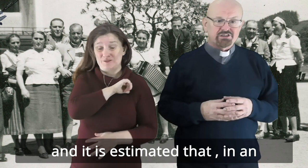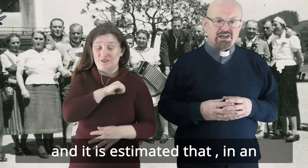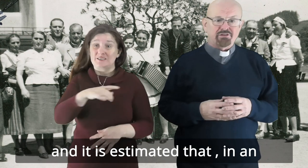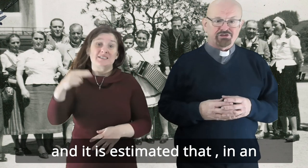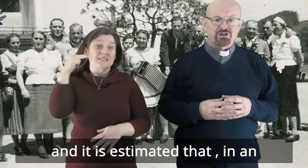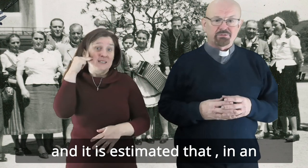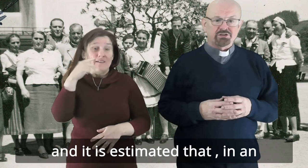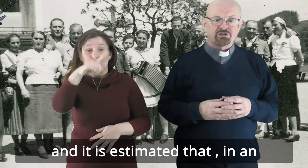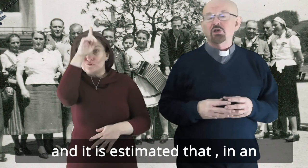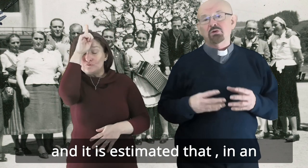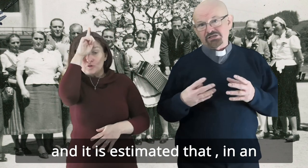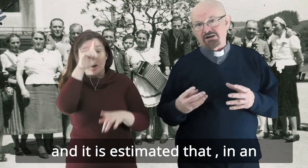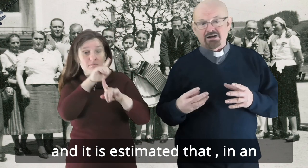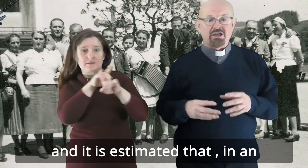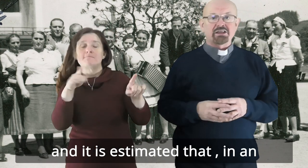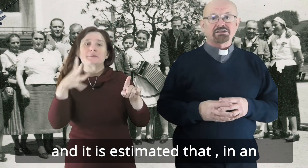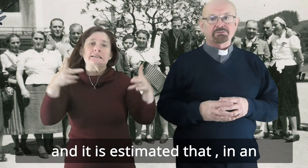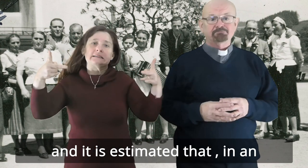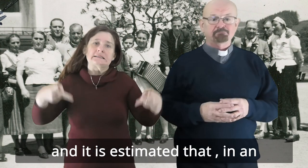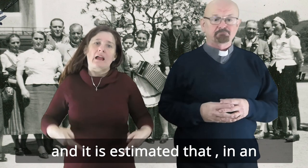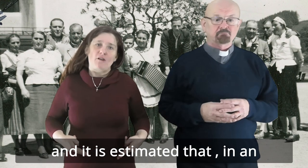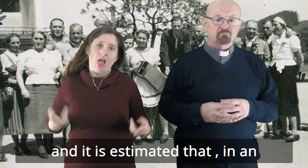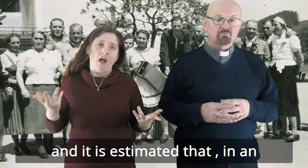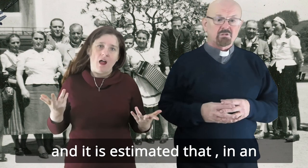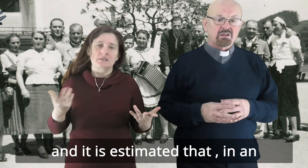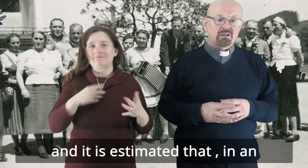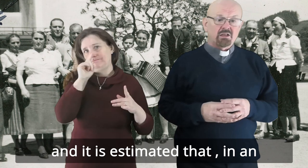17,000 deaf Germans were sterilised.